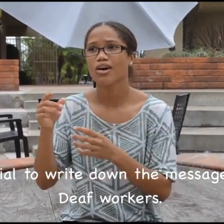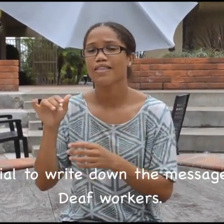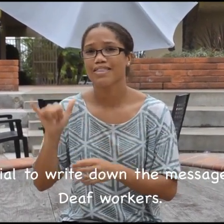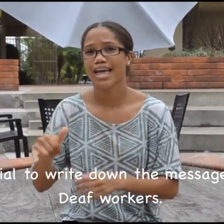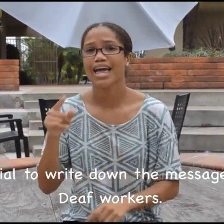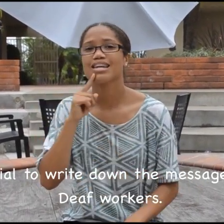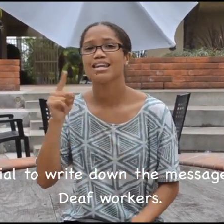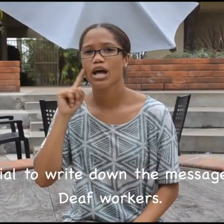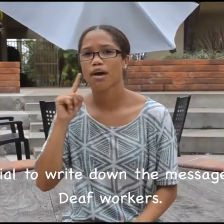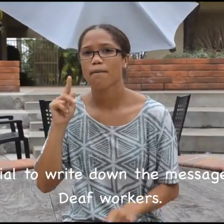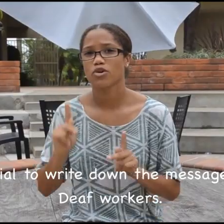workers.